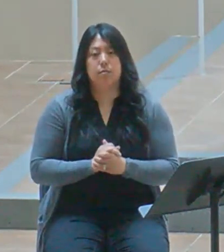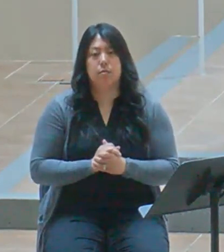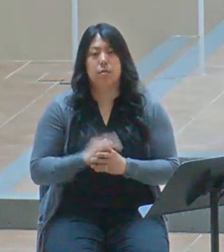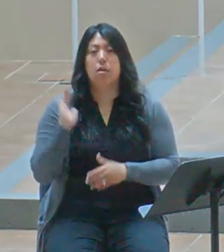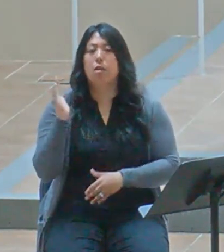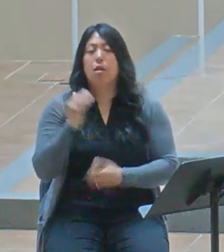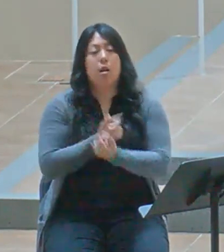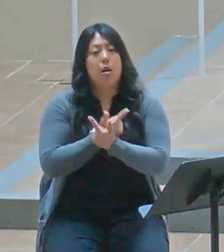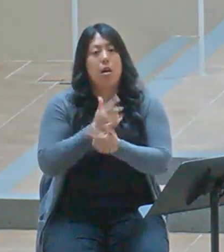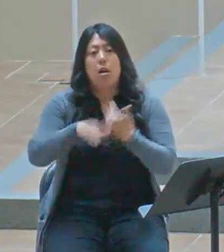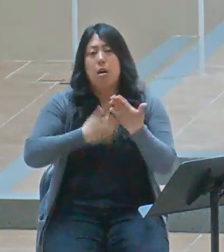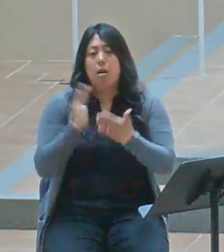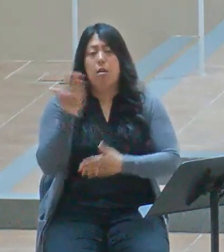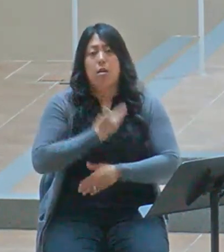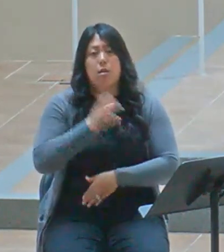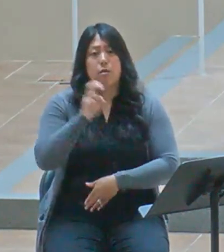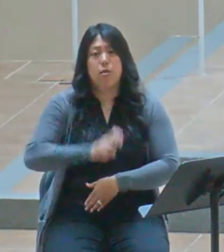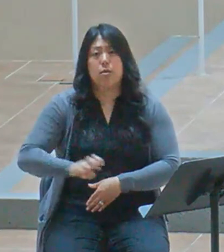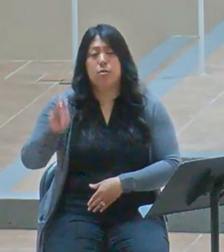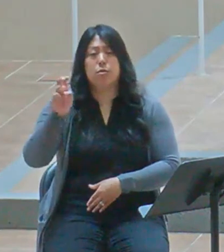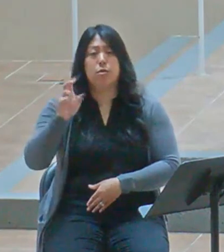All of our Emmaus paths are so different,